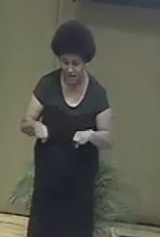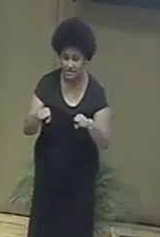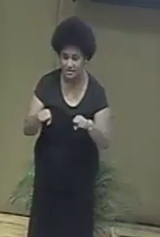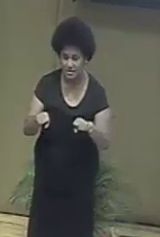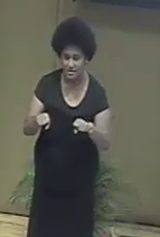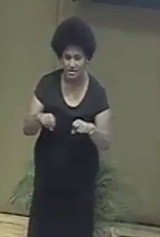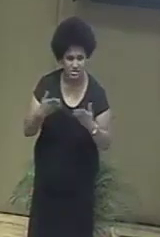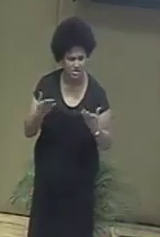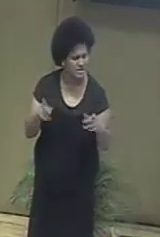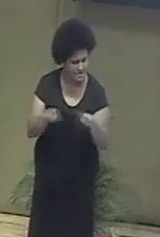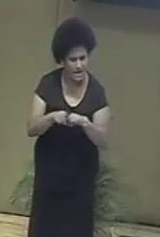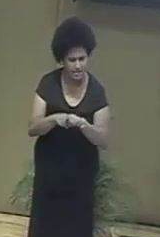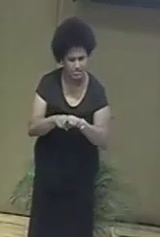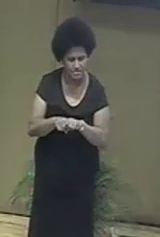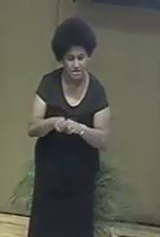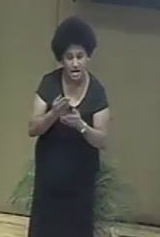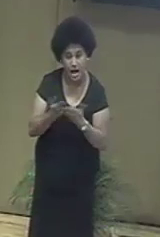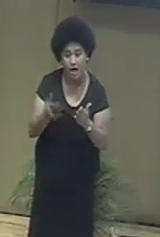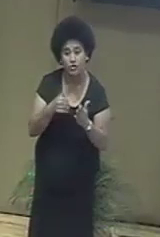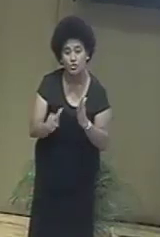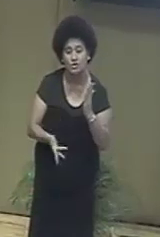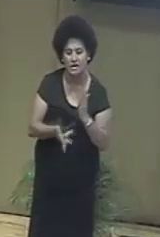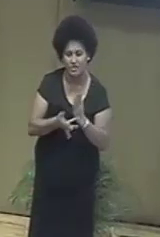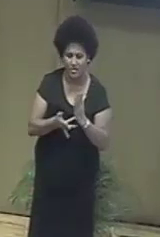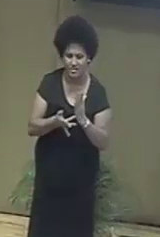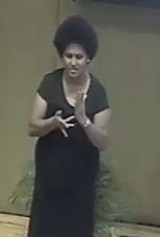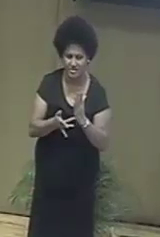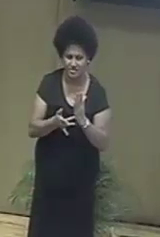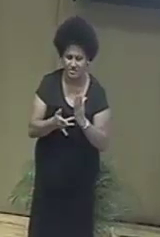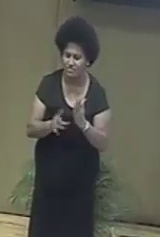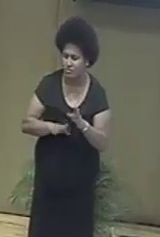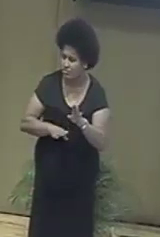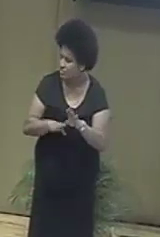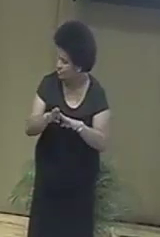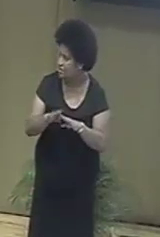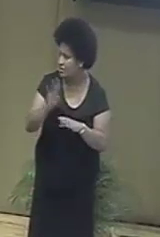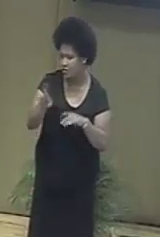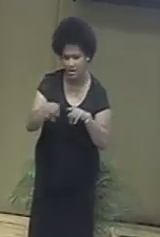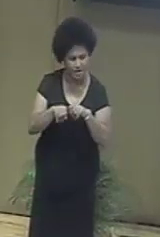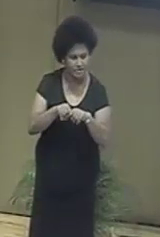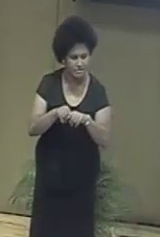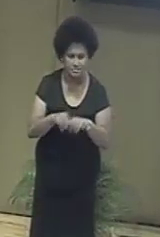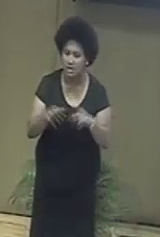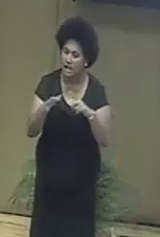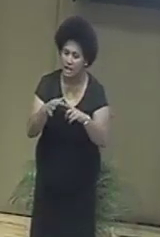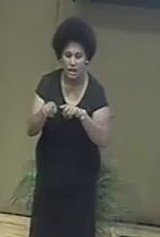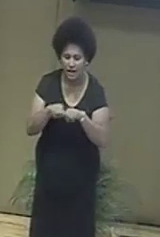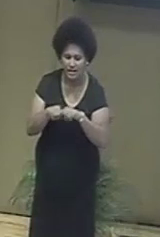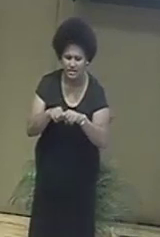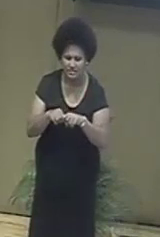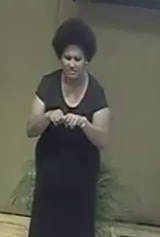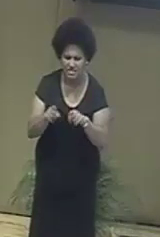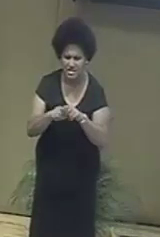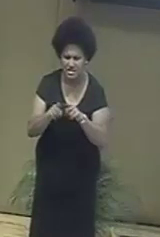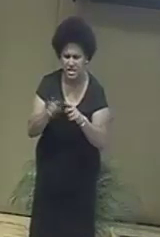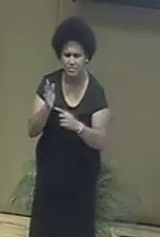difference, really. It's just a matter of how we're using the technologies to actually enhance our learning like that. So e-learning is a tool. It's just a